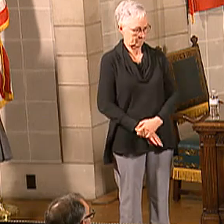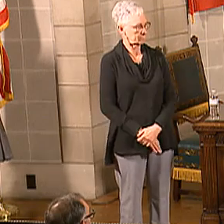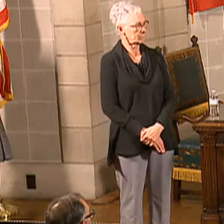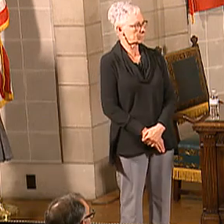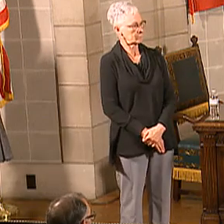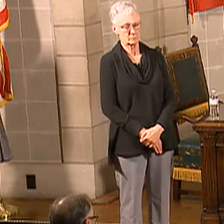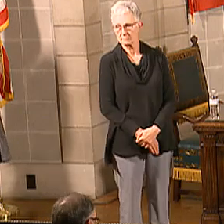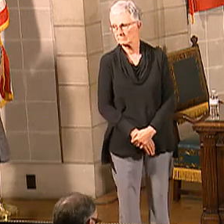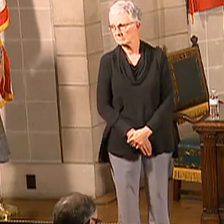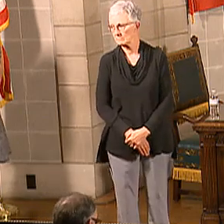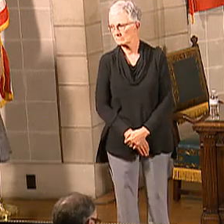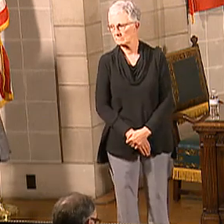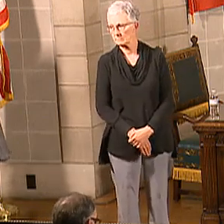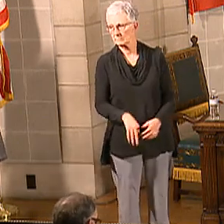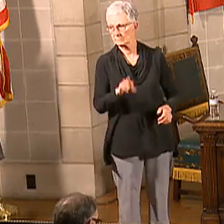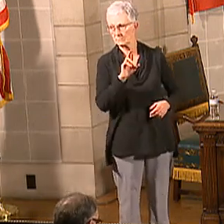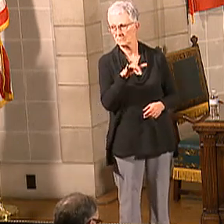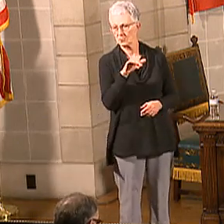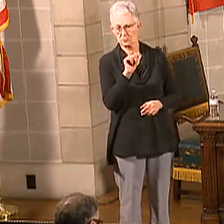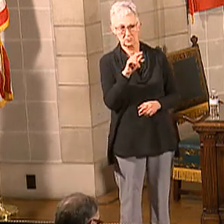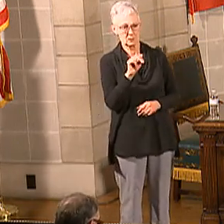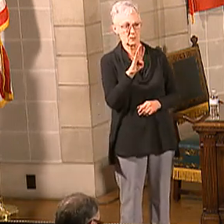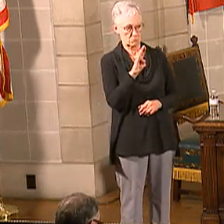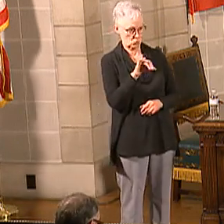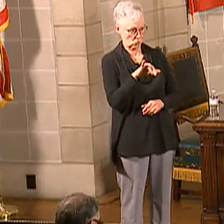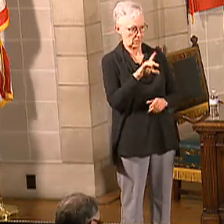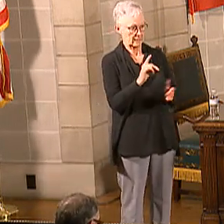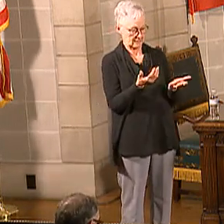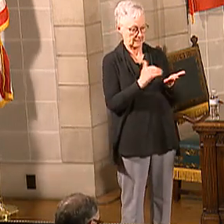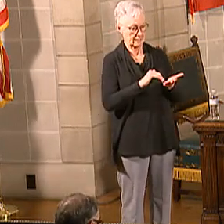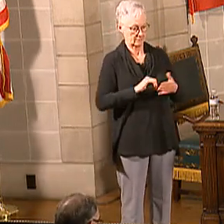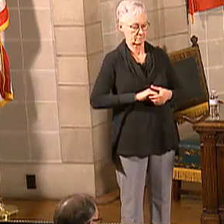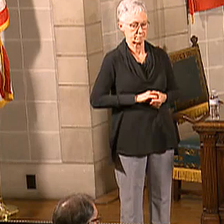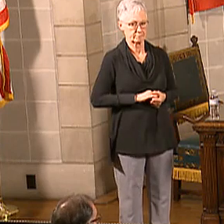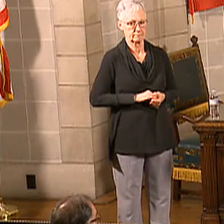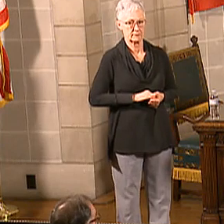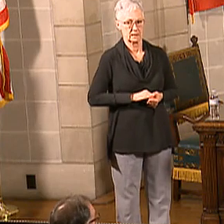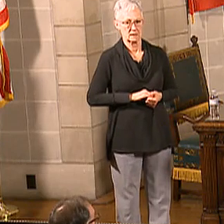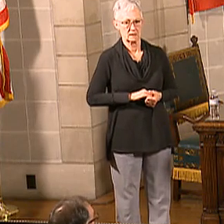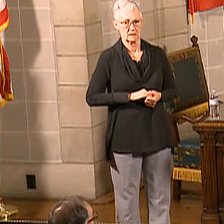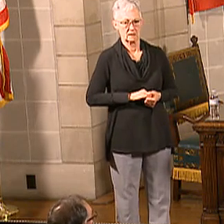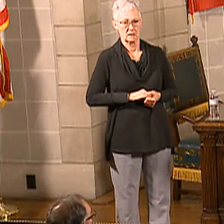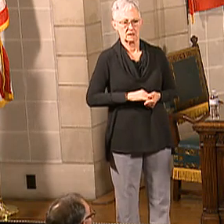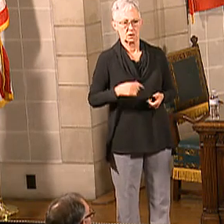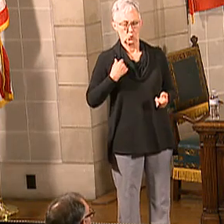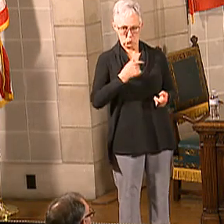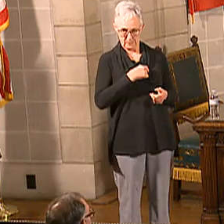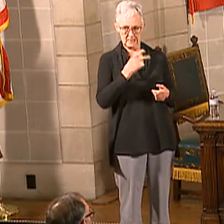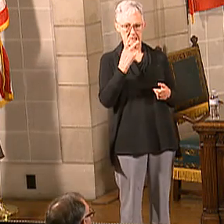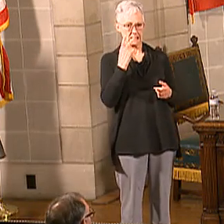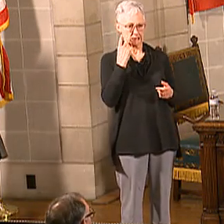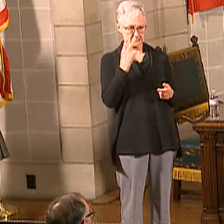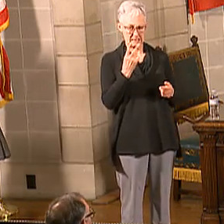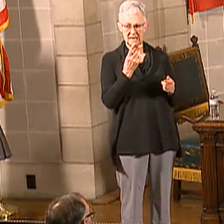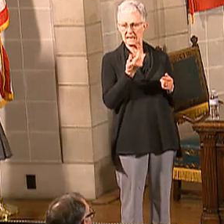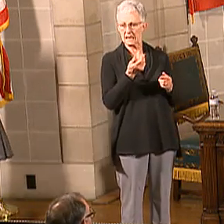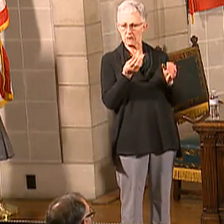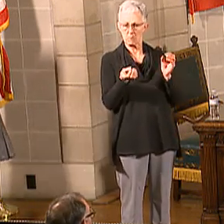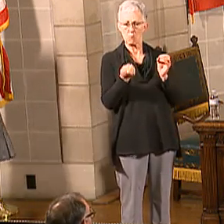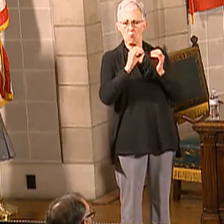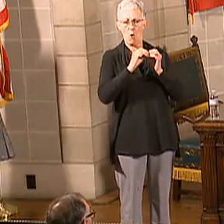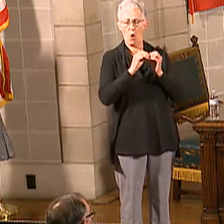sorry, who was the question from? Ryan Boyd. Oh, so Ryan Boyd again. We continue to see increased number of people testing positive. We talked about